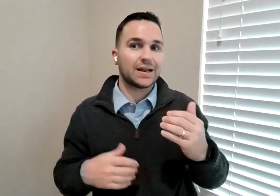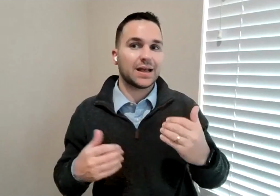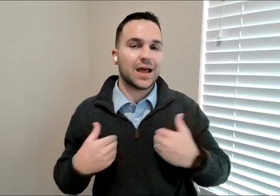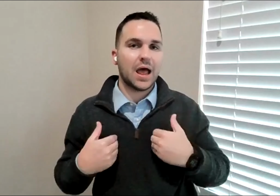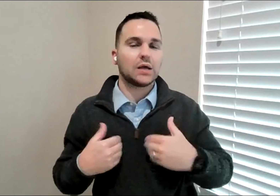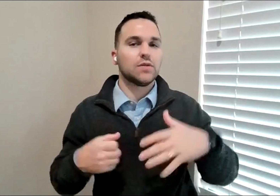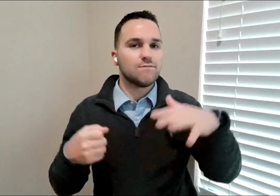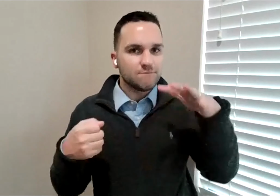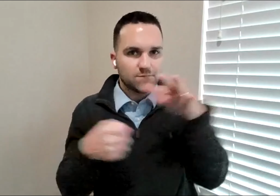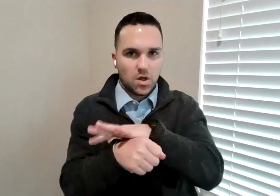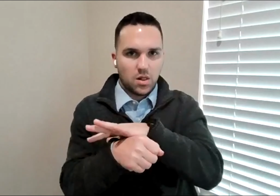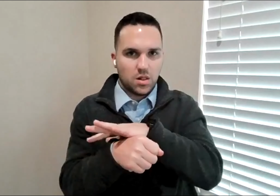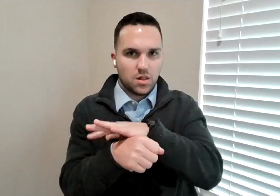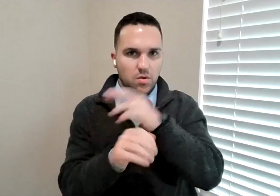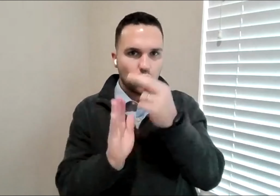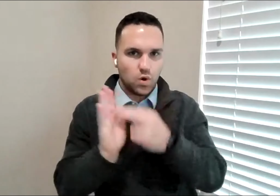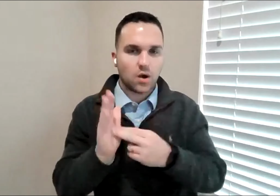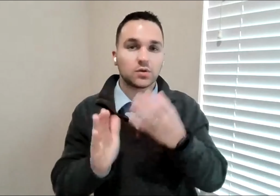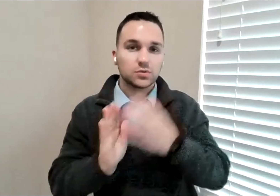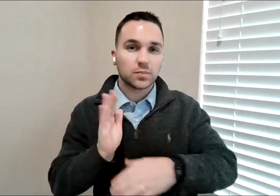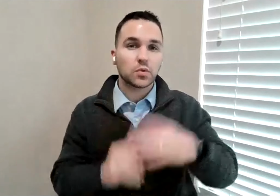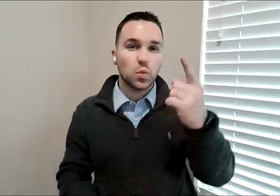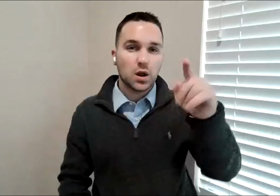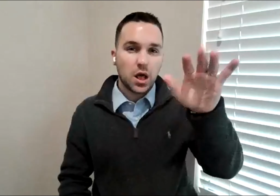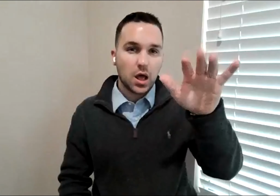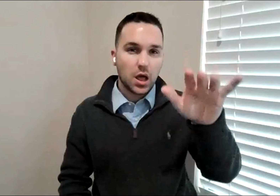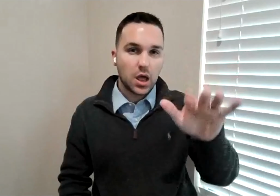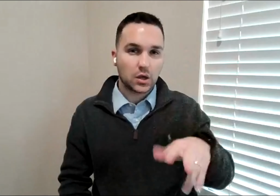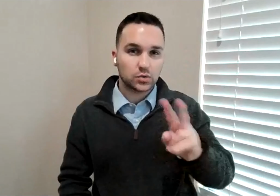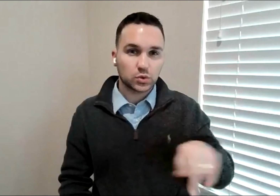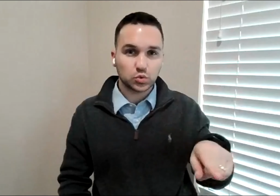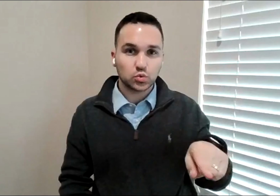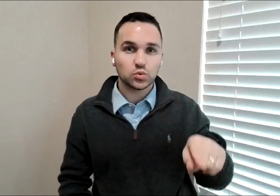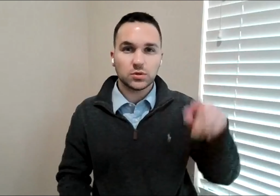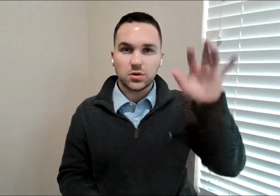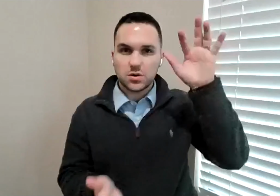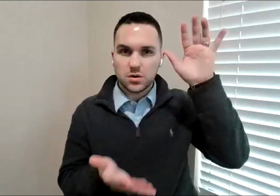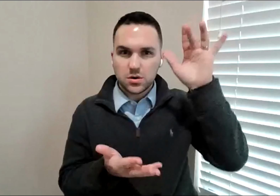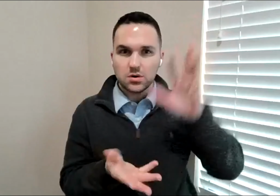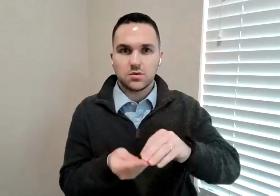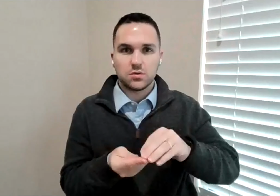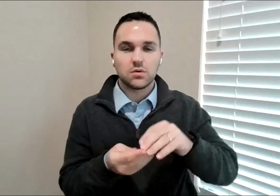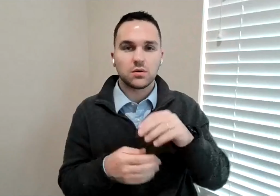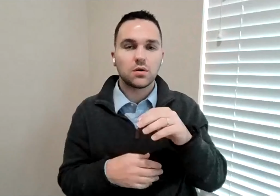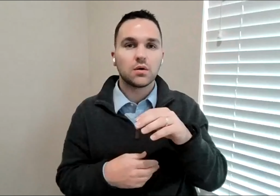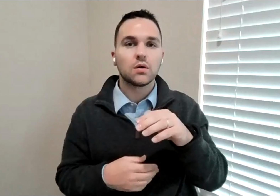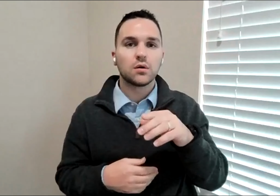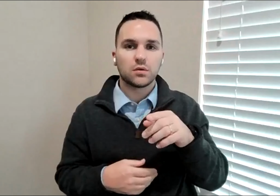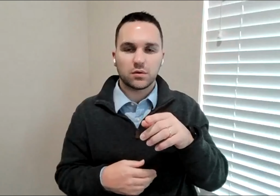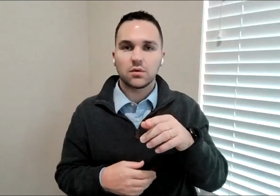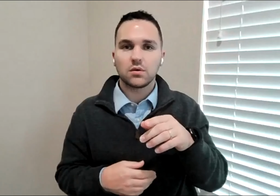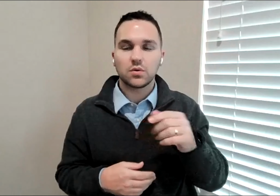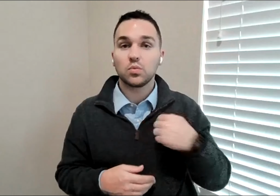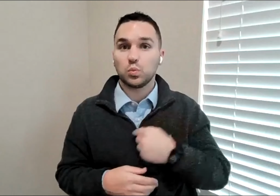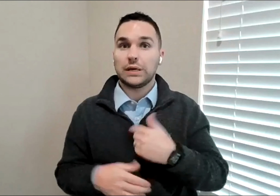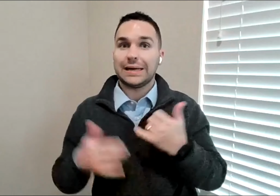rule volume. So chapters 1 through 22 that we are proposing. As was brought up a couple of times, we are